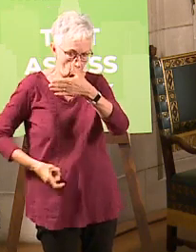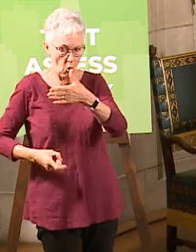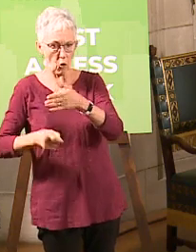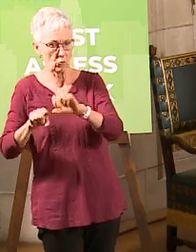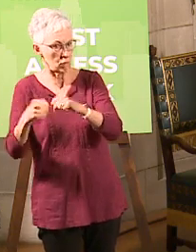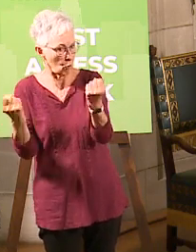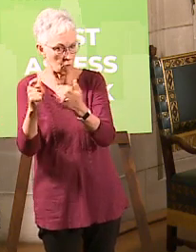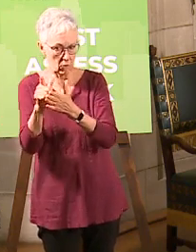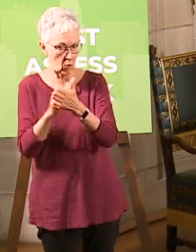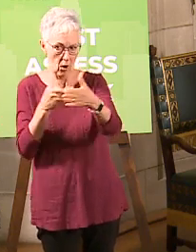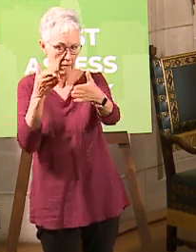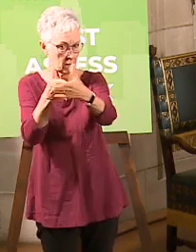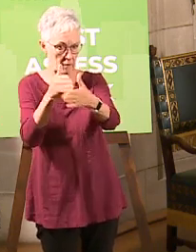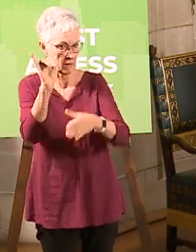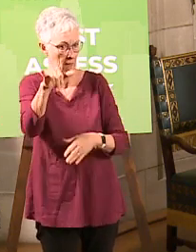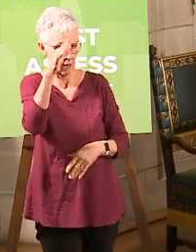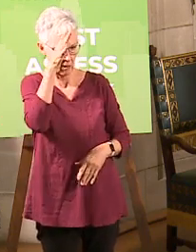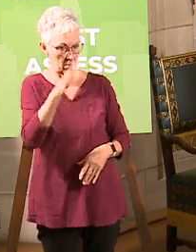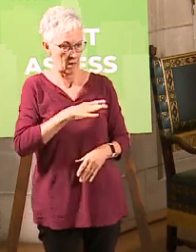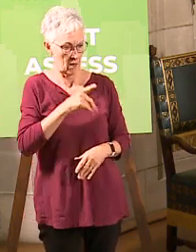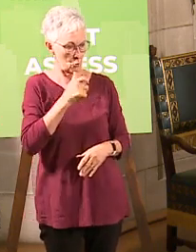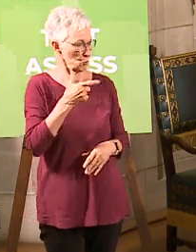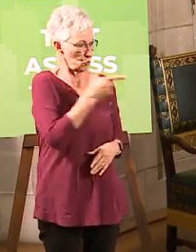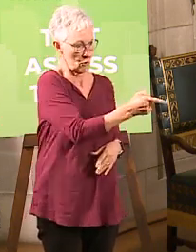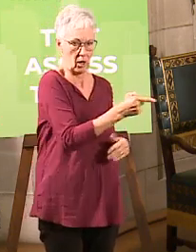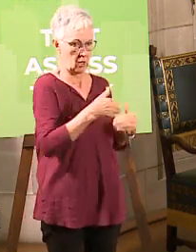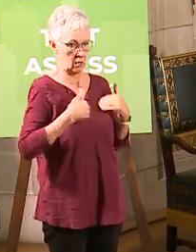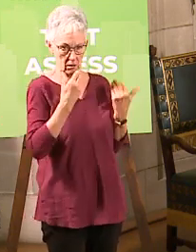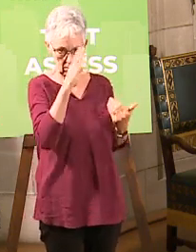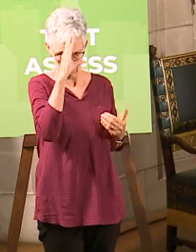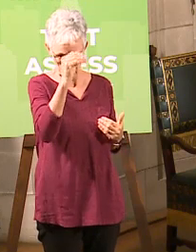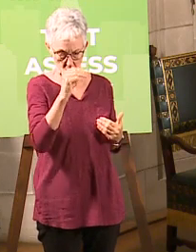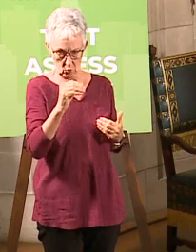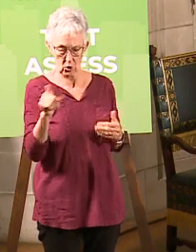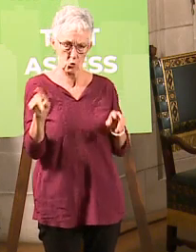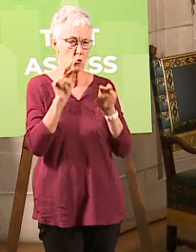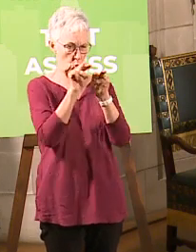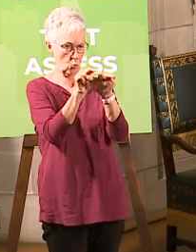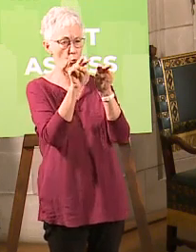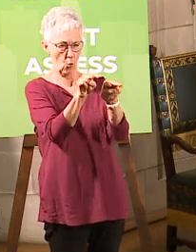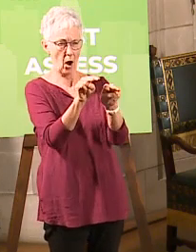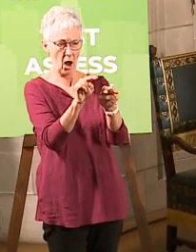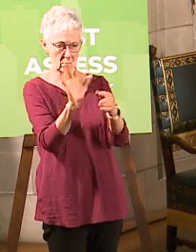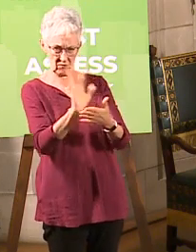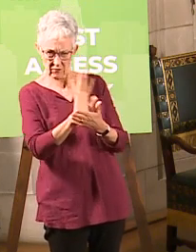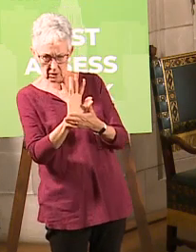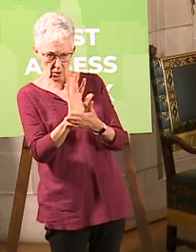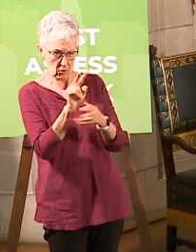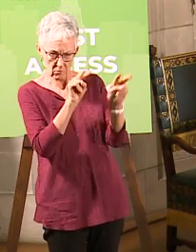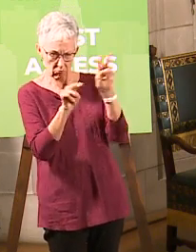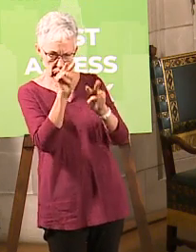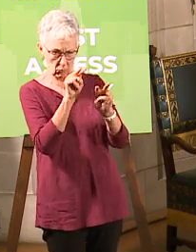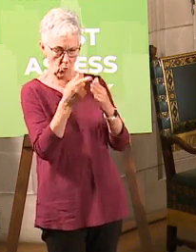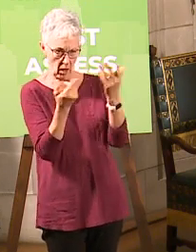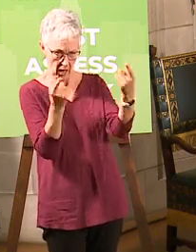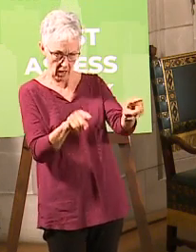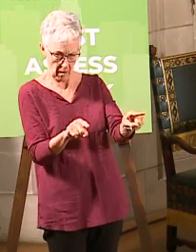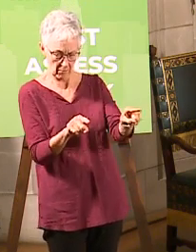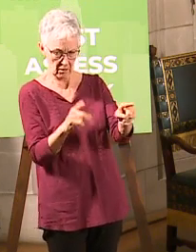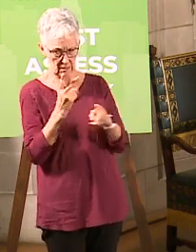Omaha and here in Lincoln. I've worked with Don for the last 5.5 years. And while this is certainly not my area